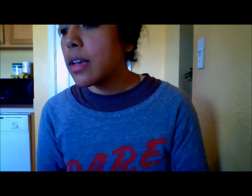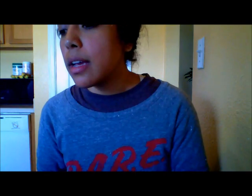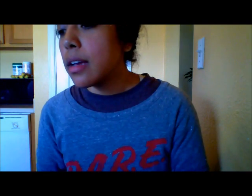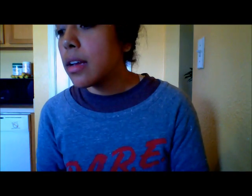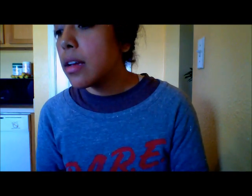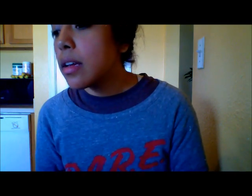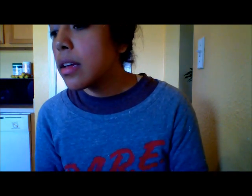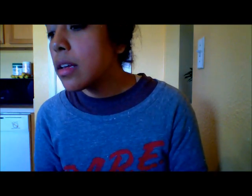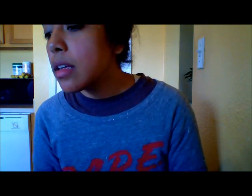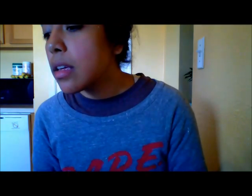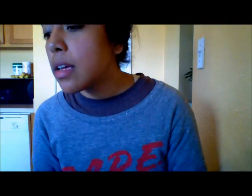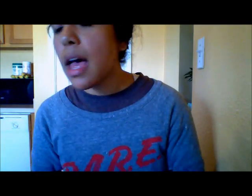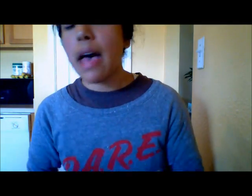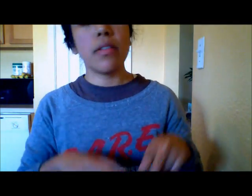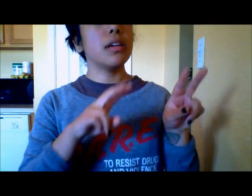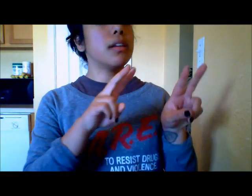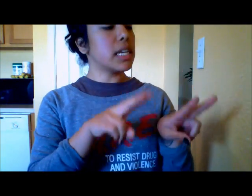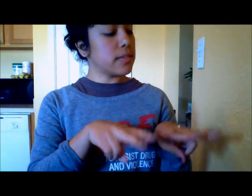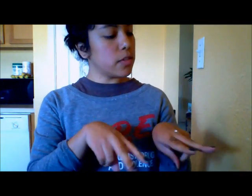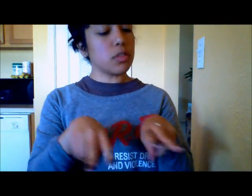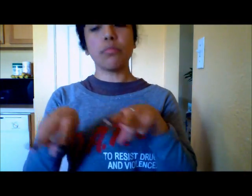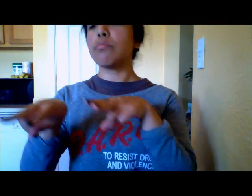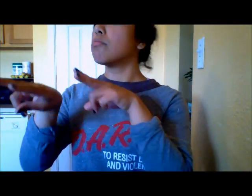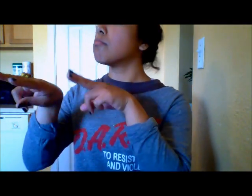Okay. Having a nice view.